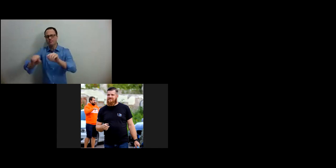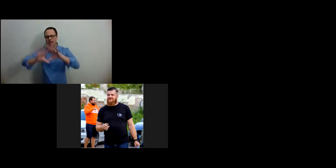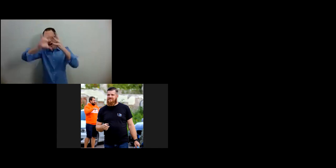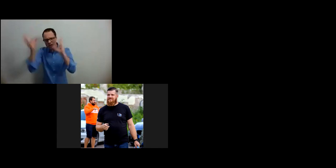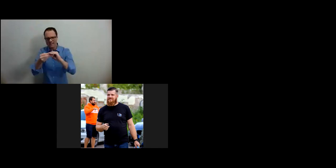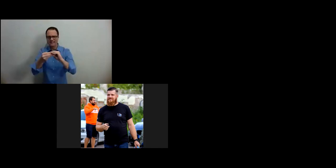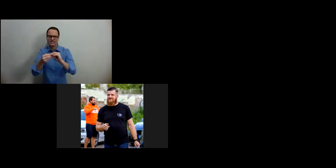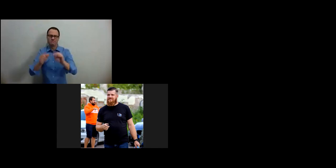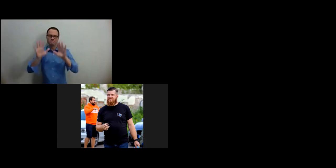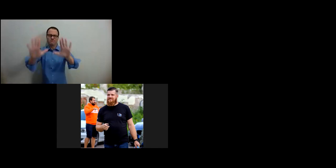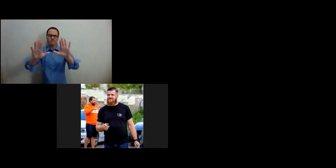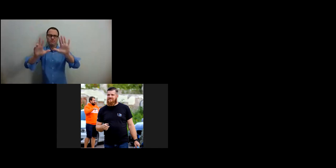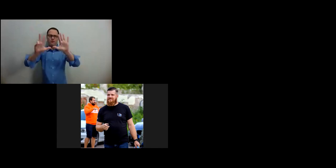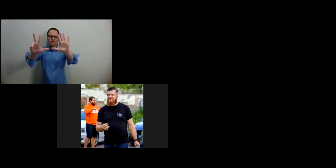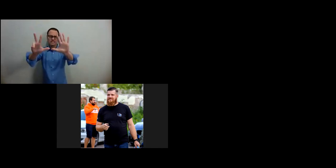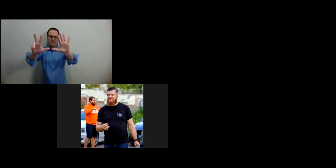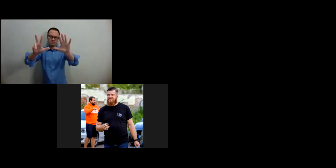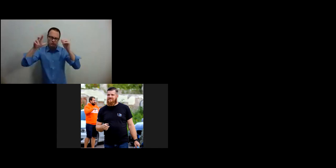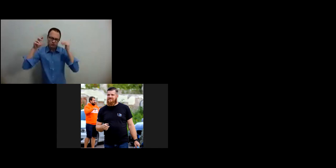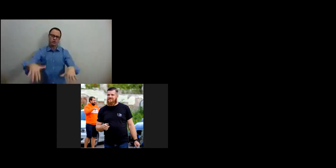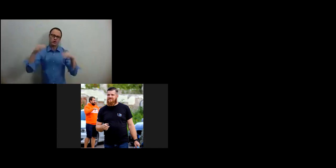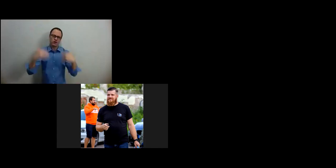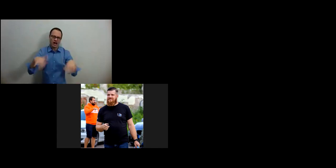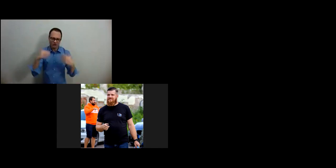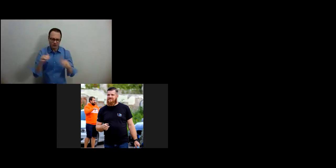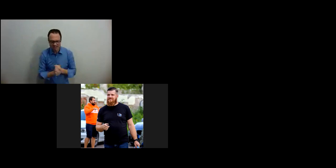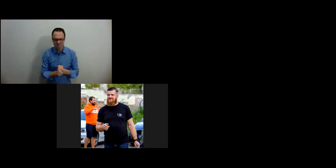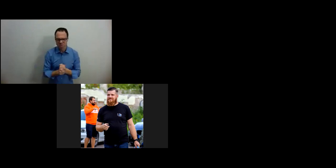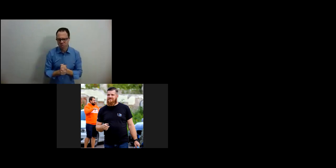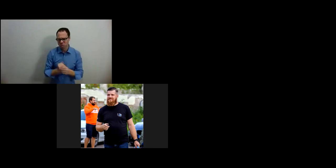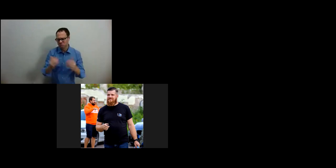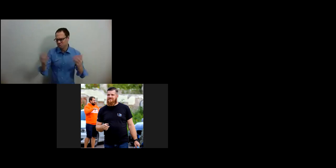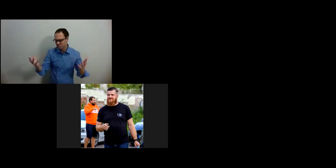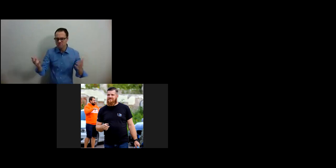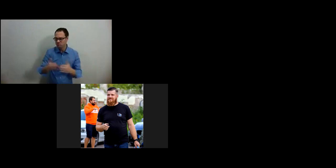events. We have deaf interpreters from 18 countries.